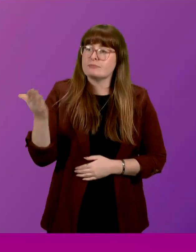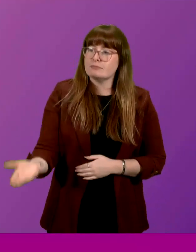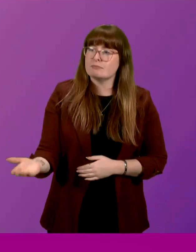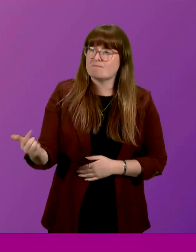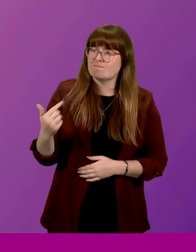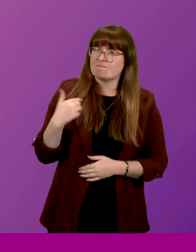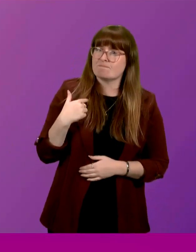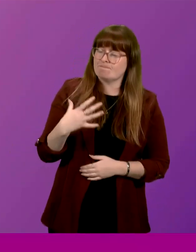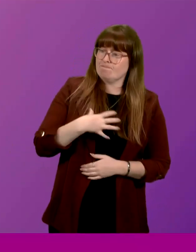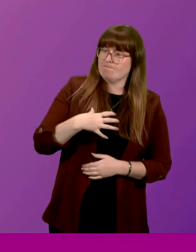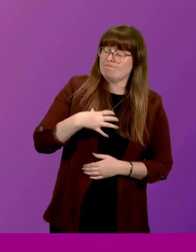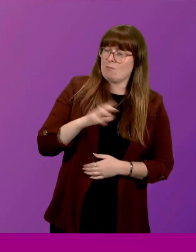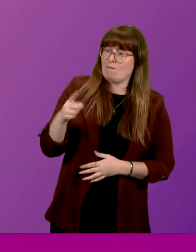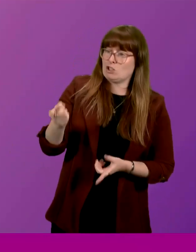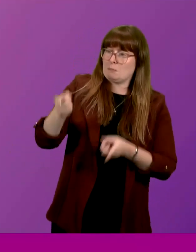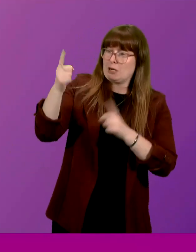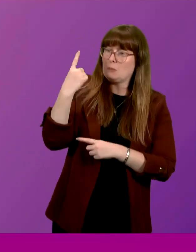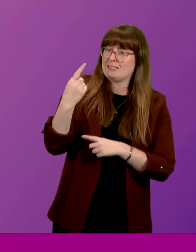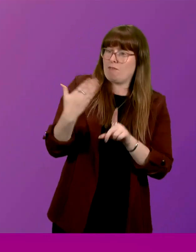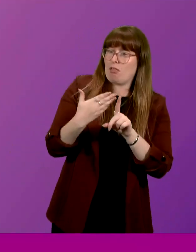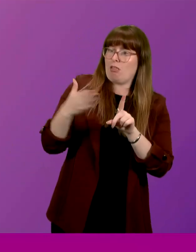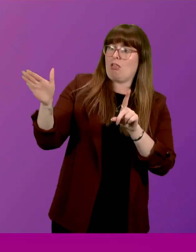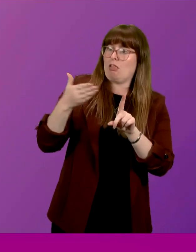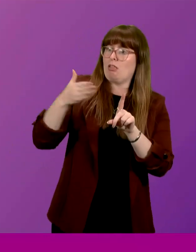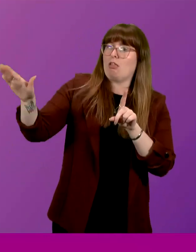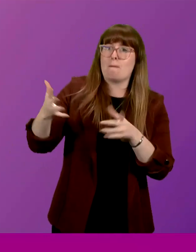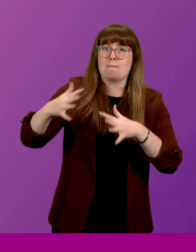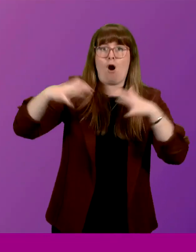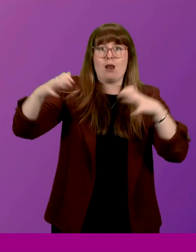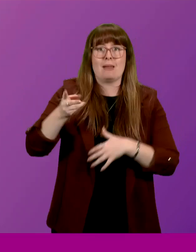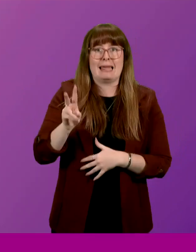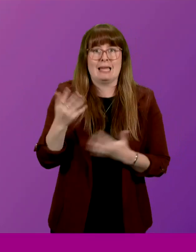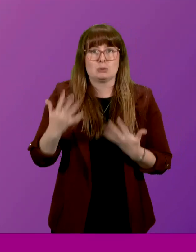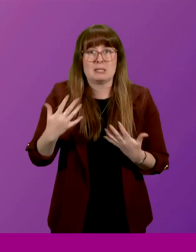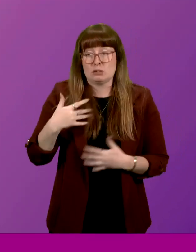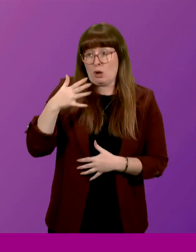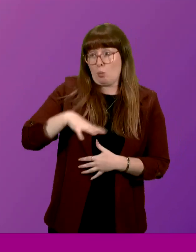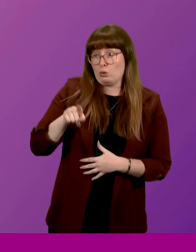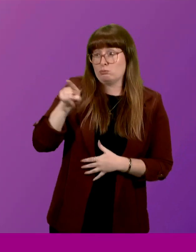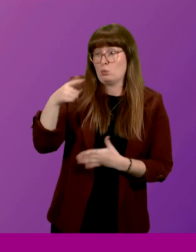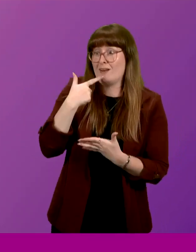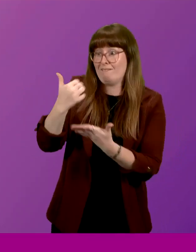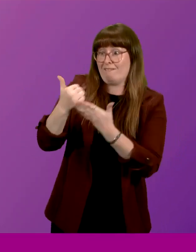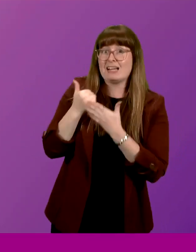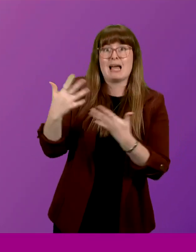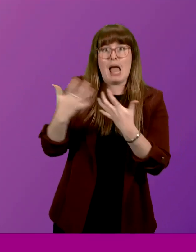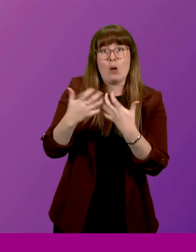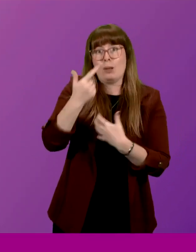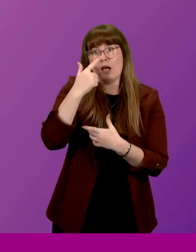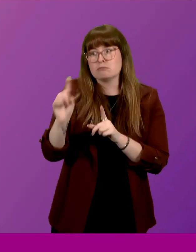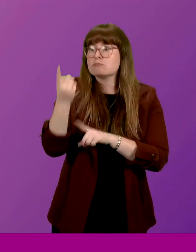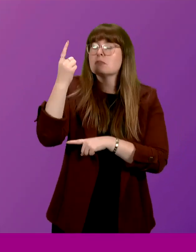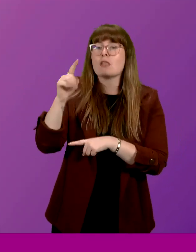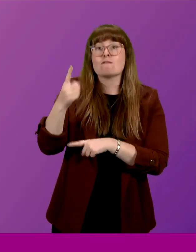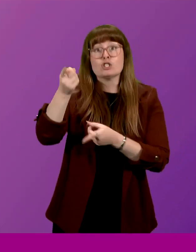that the First Minister may have misled Parliament again today, so I seek your advice on how we can invite the First